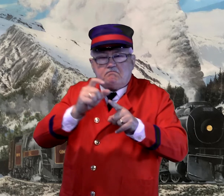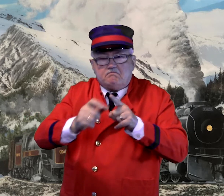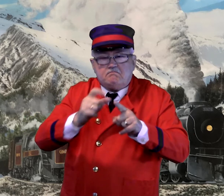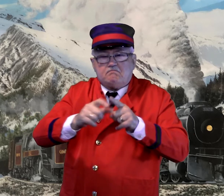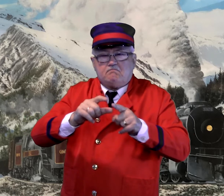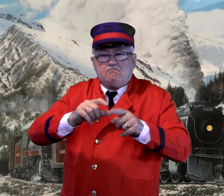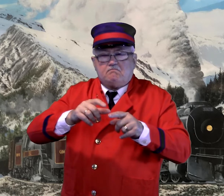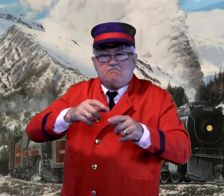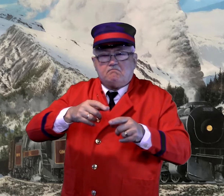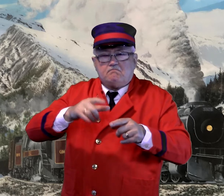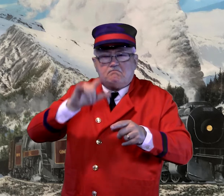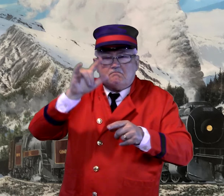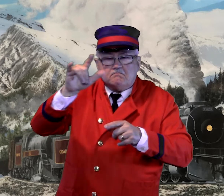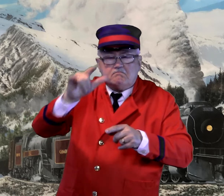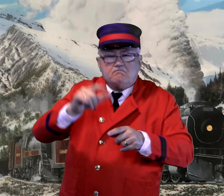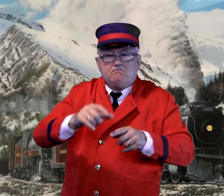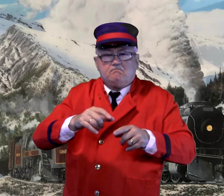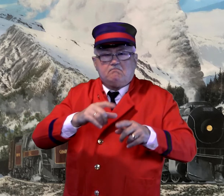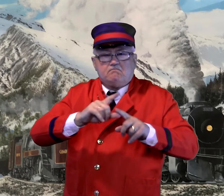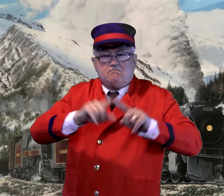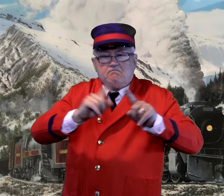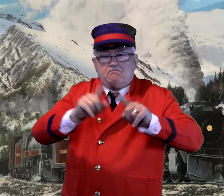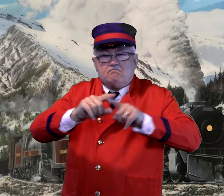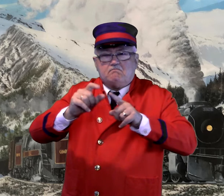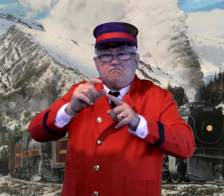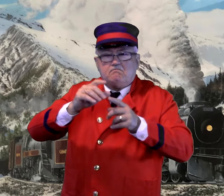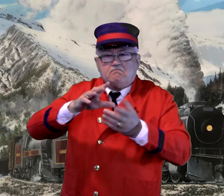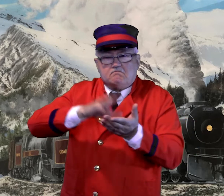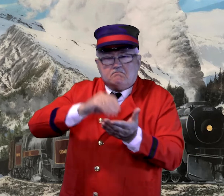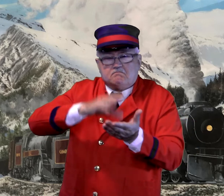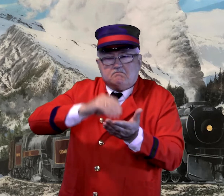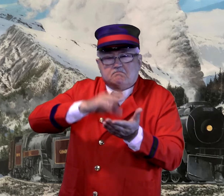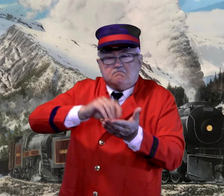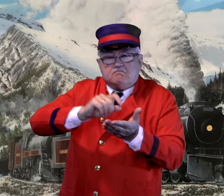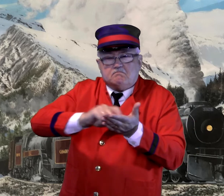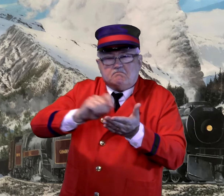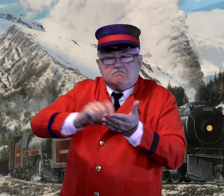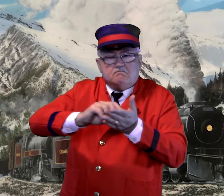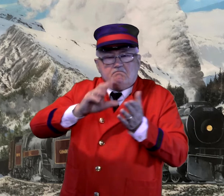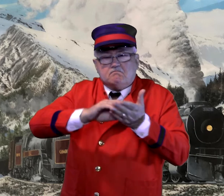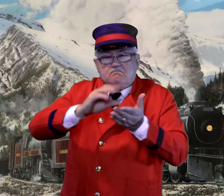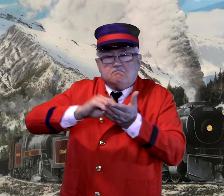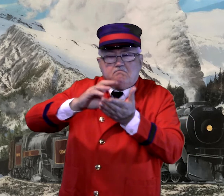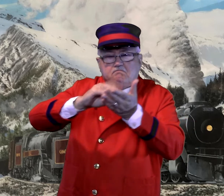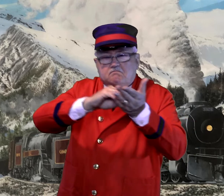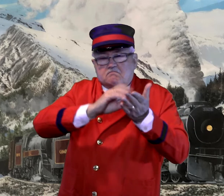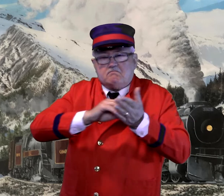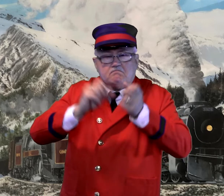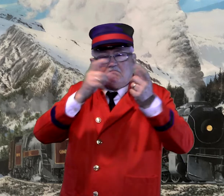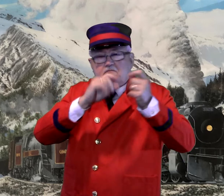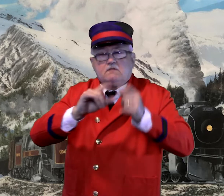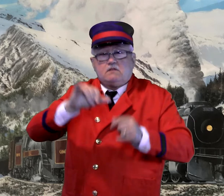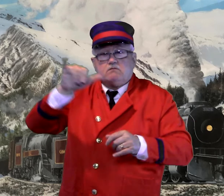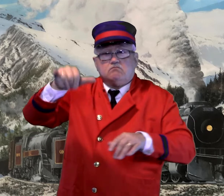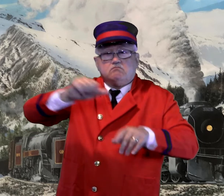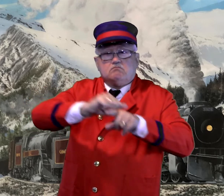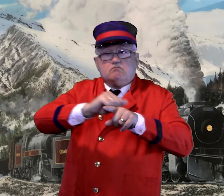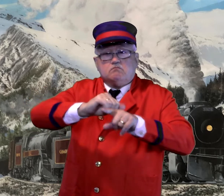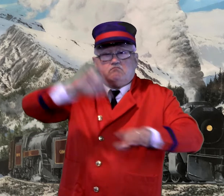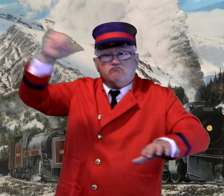pilots, as well as the names of planes and the various munitions that they would encounter in Europe. There, they learned all of